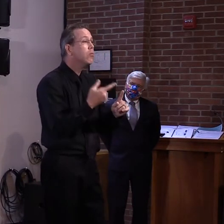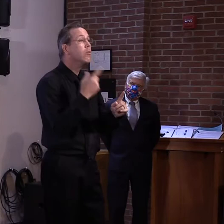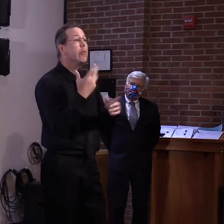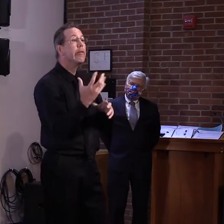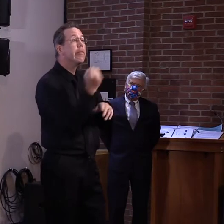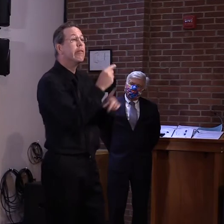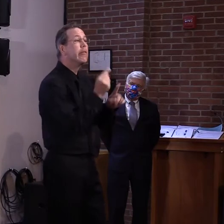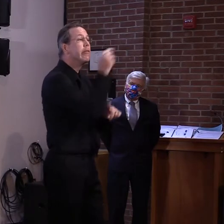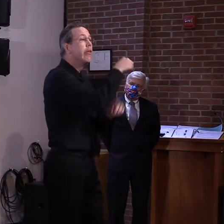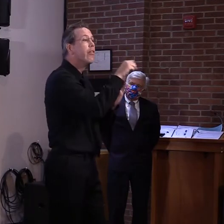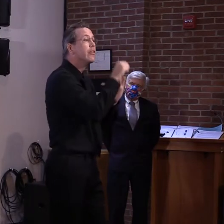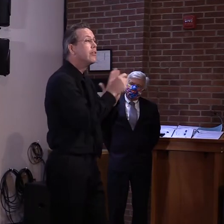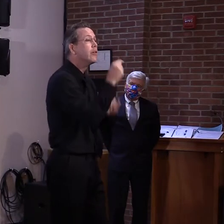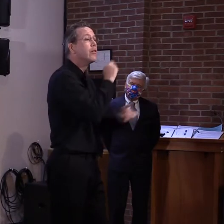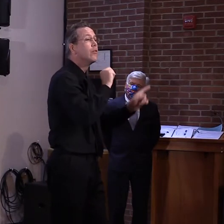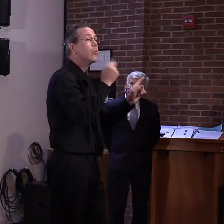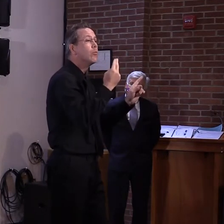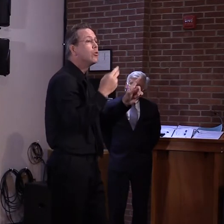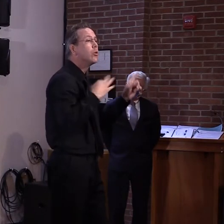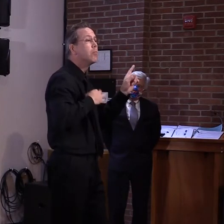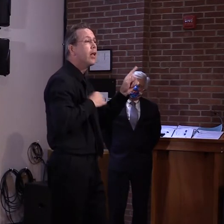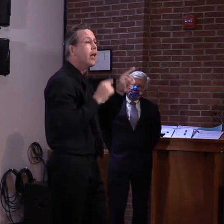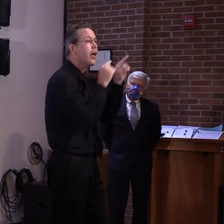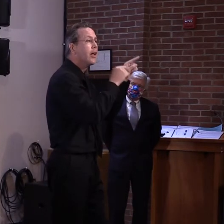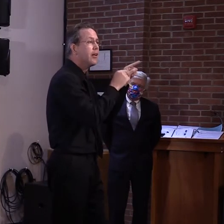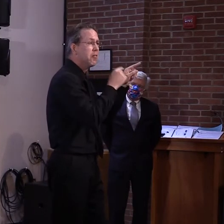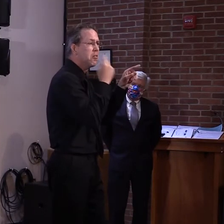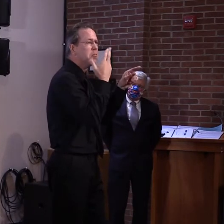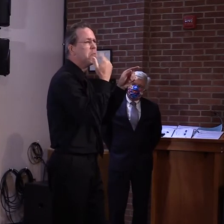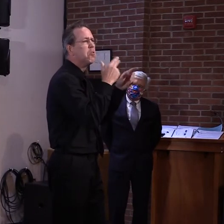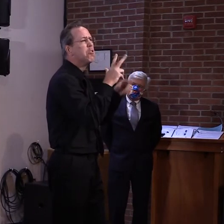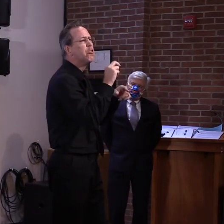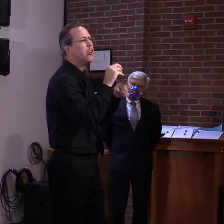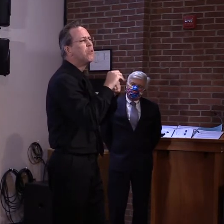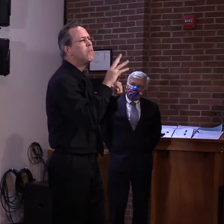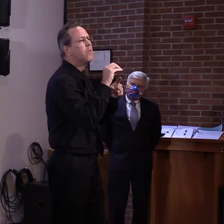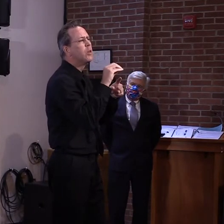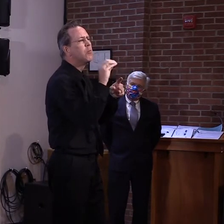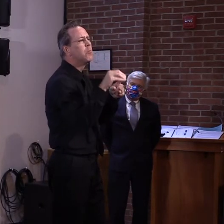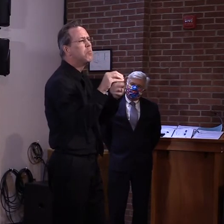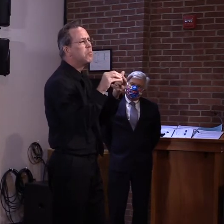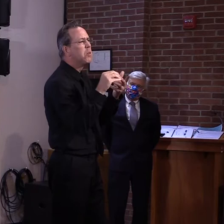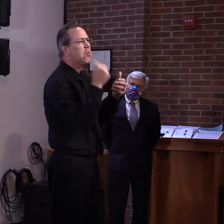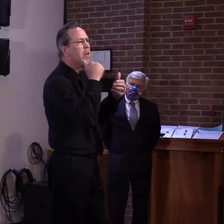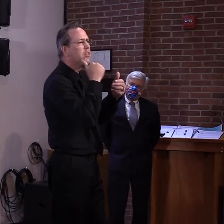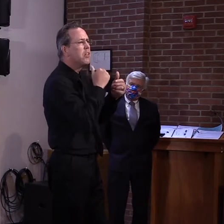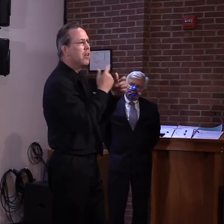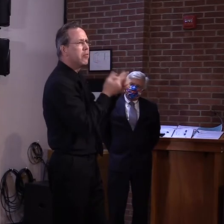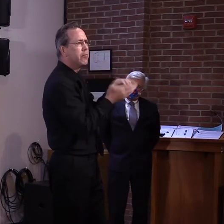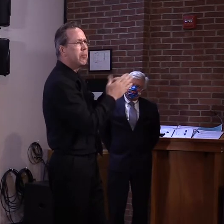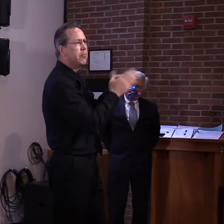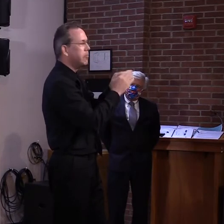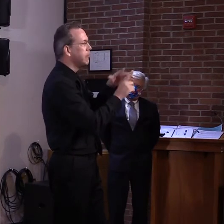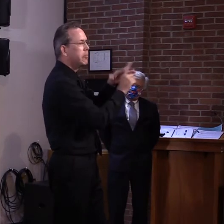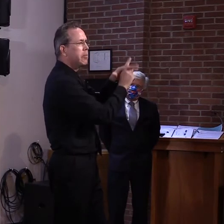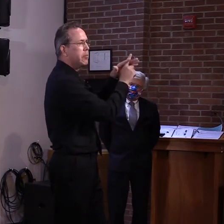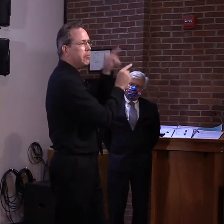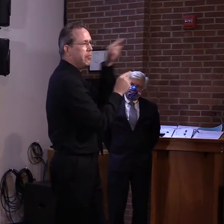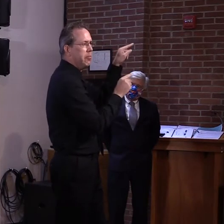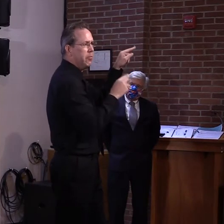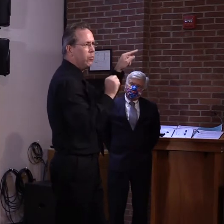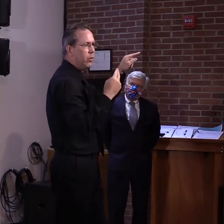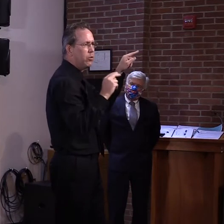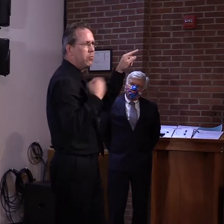30 to 40 cases a day through September. So our numbers continue to look pretty good relative to Vermont and relative